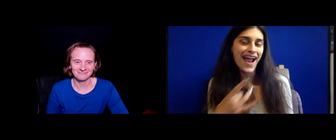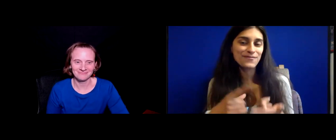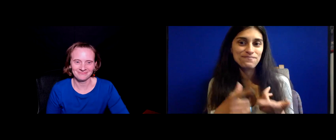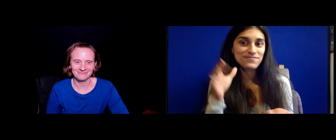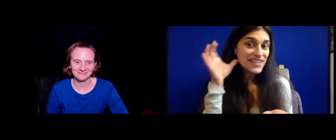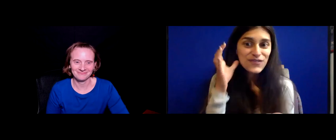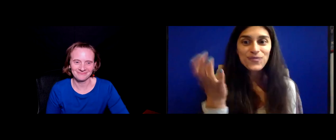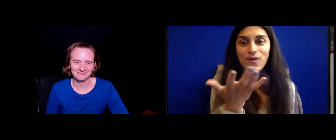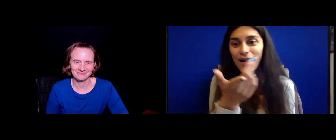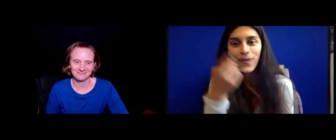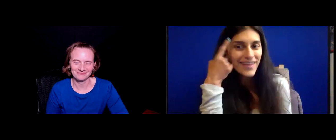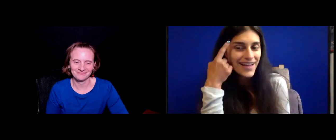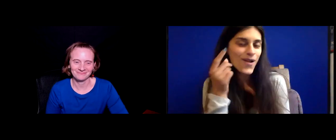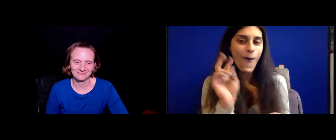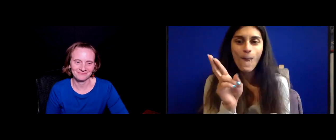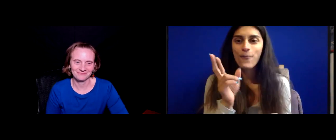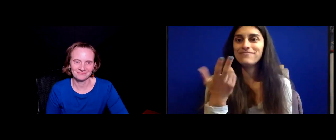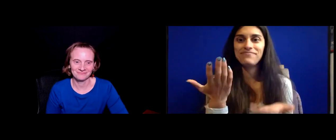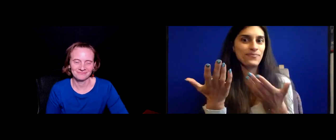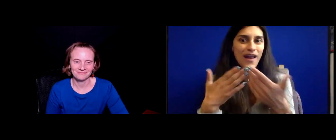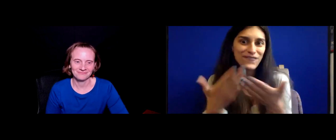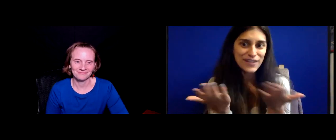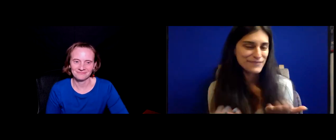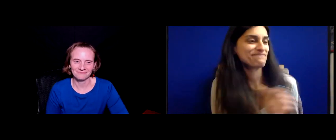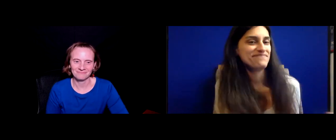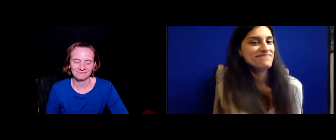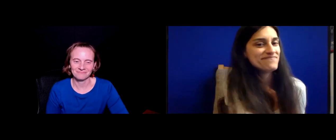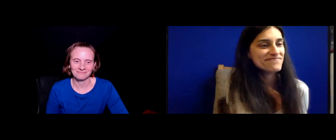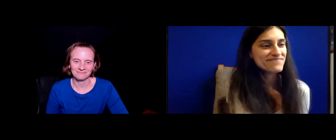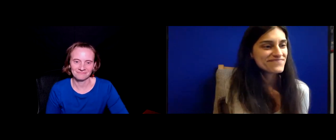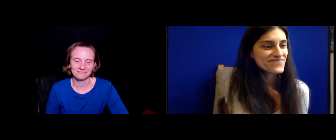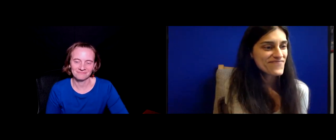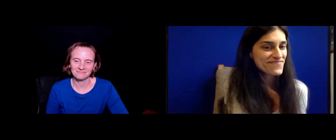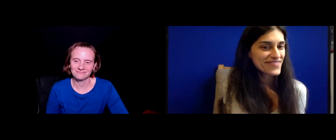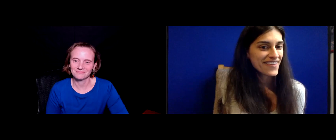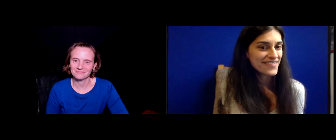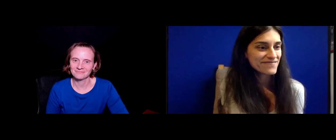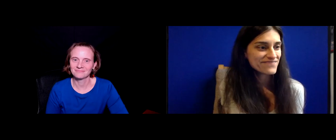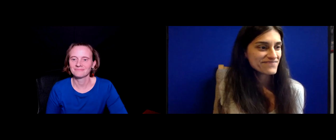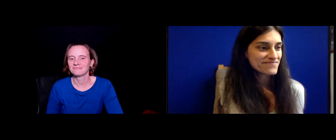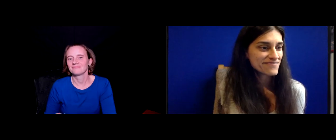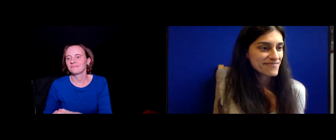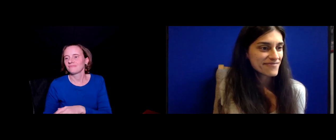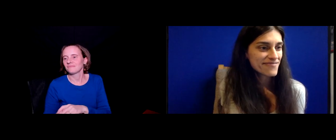feel free to type them in, and we'll be happy to listen to you, and whatever you think, whatever you need, we're here for you.